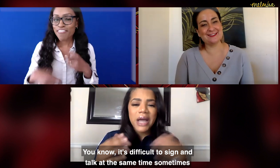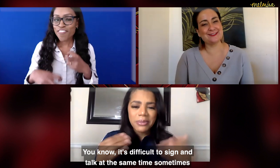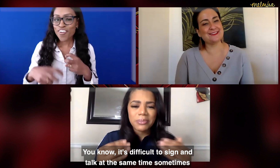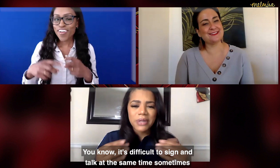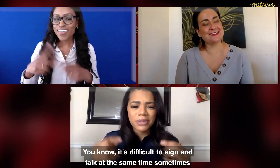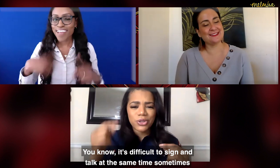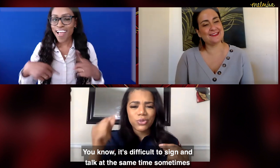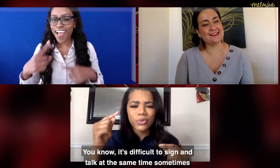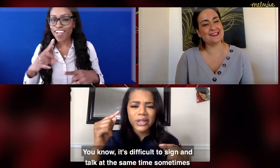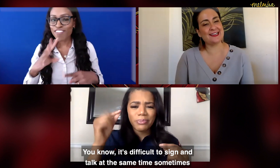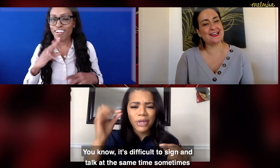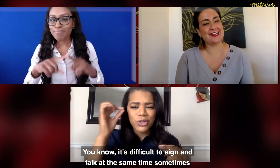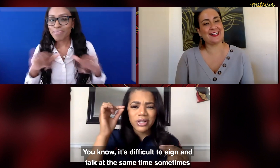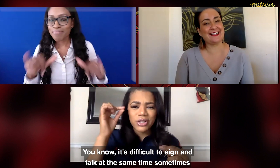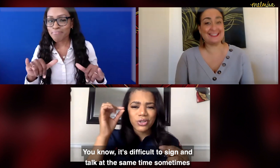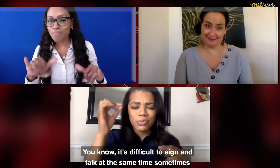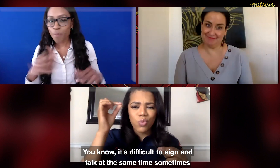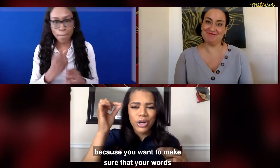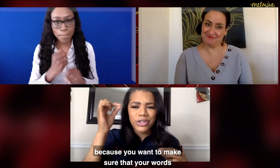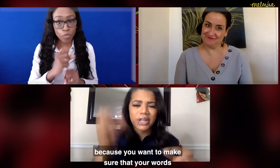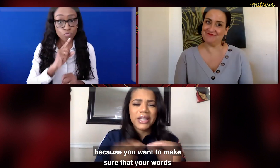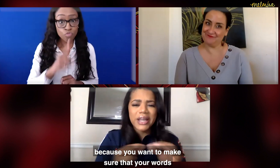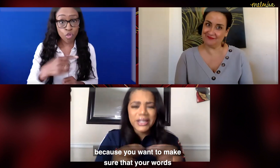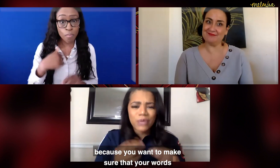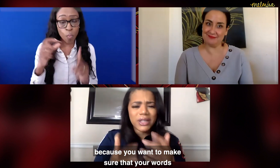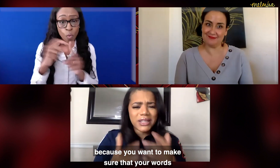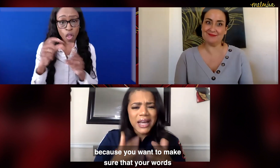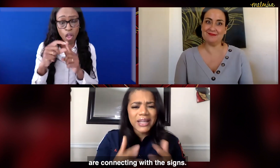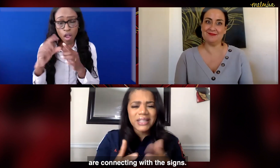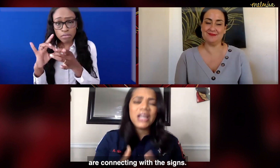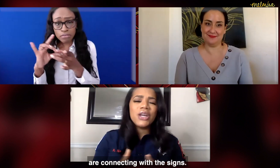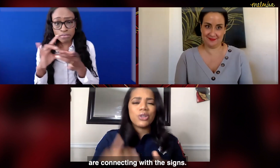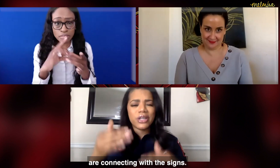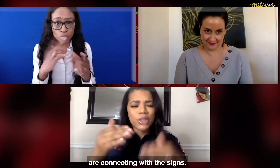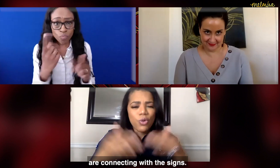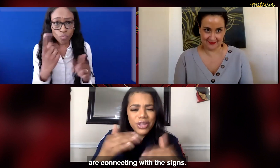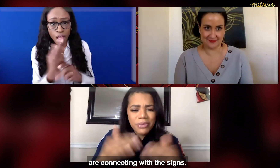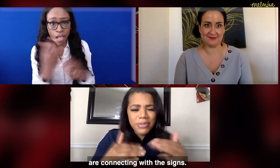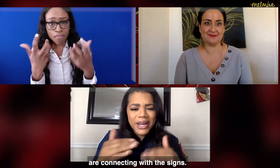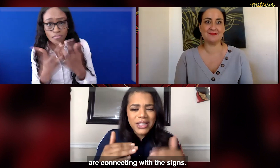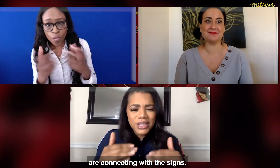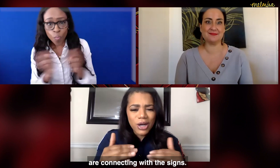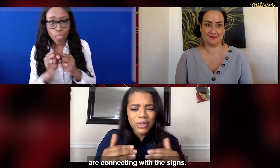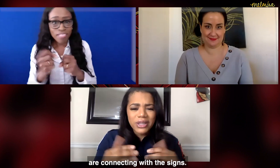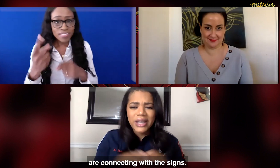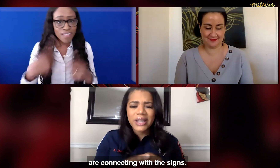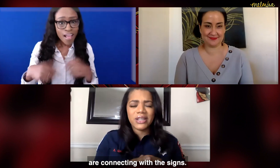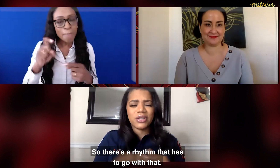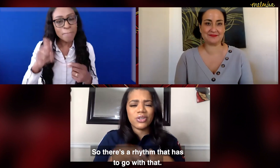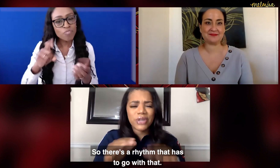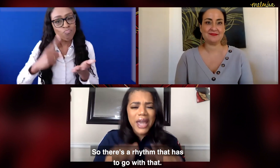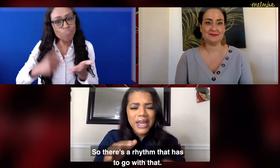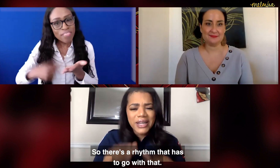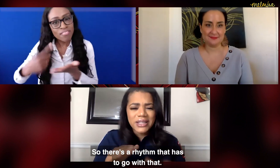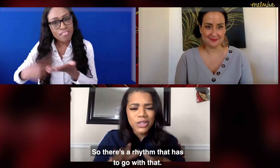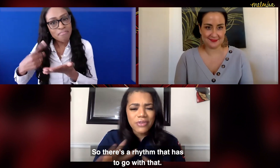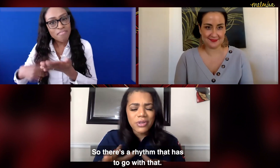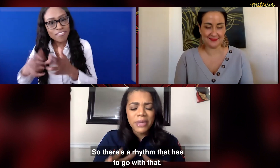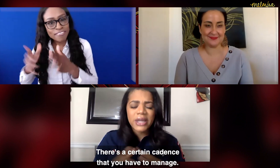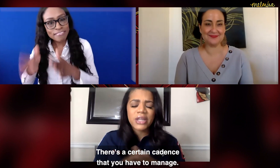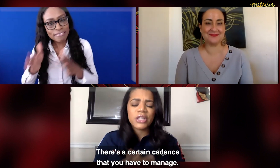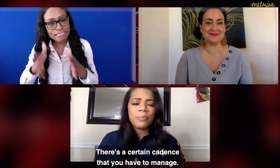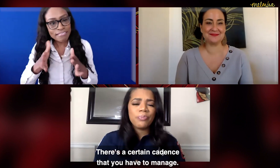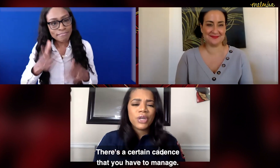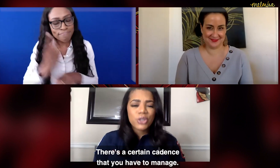same time sometimes because you want to make sure that your words are connecting with the signs. So there's a rhythm that has to go with that. There's a certain cadence that you have